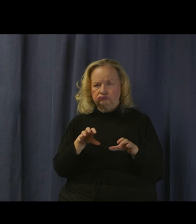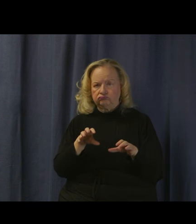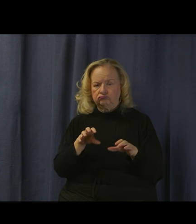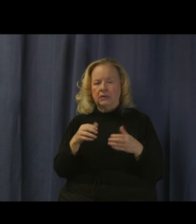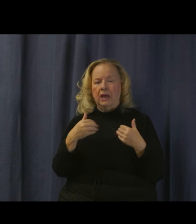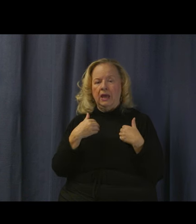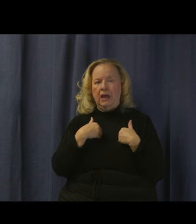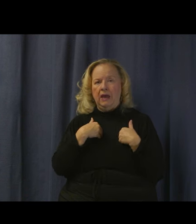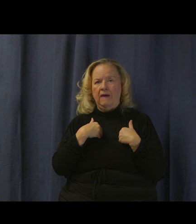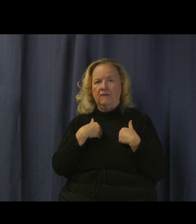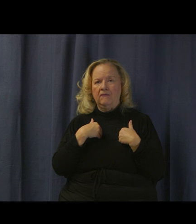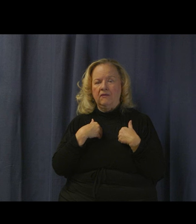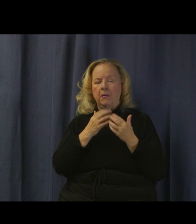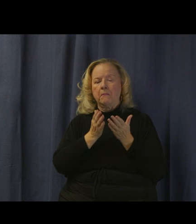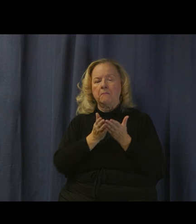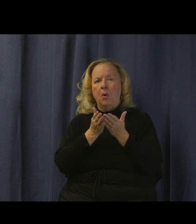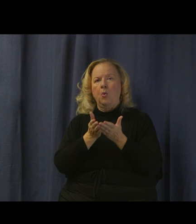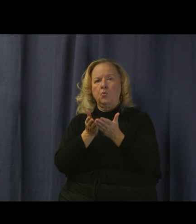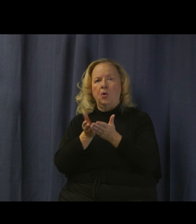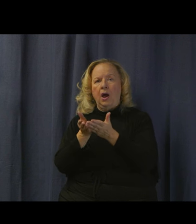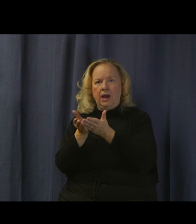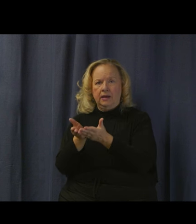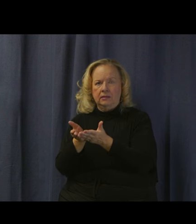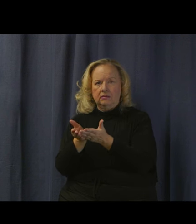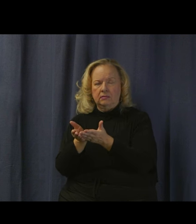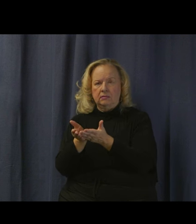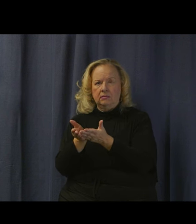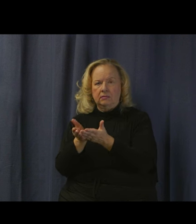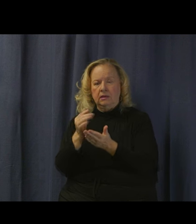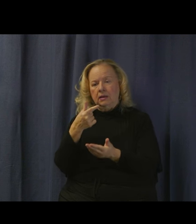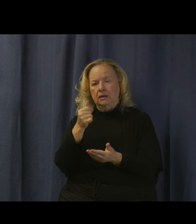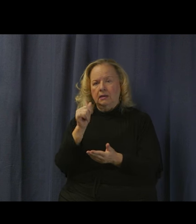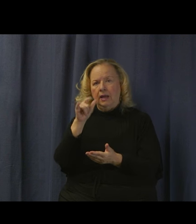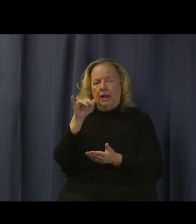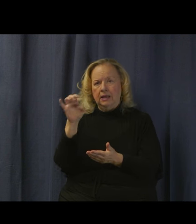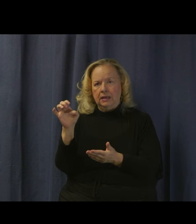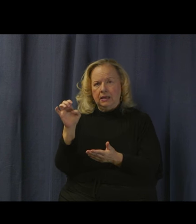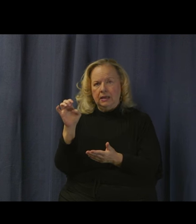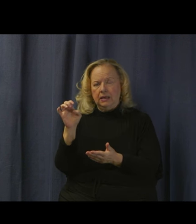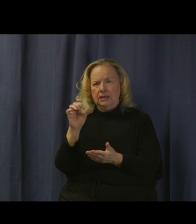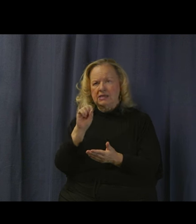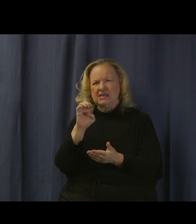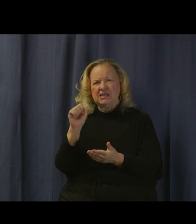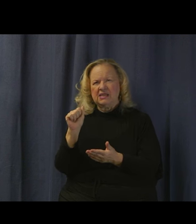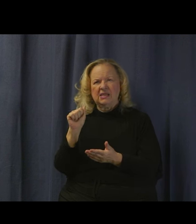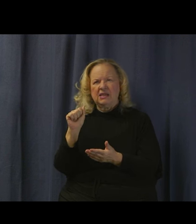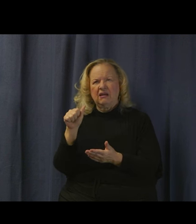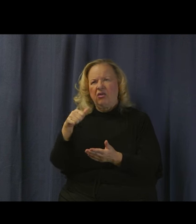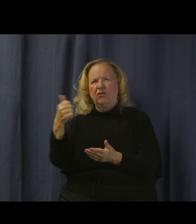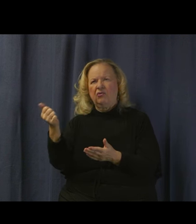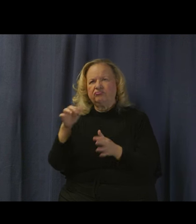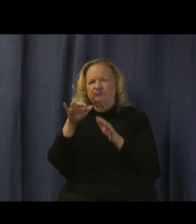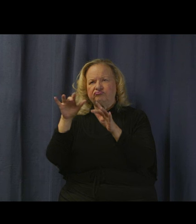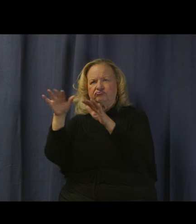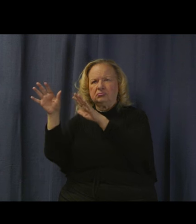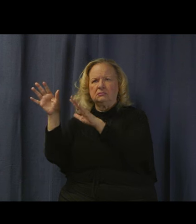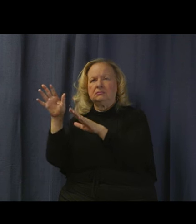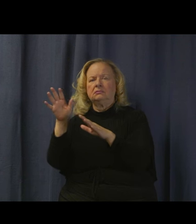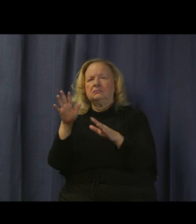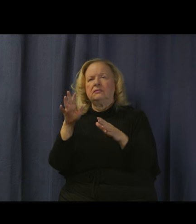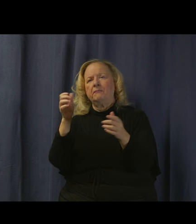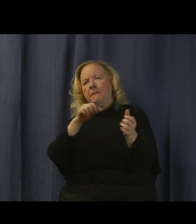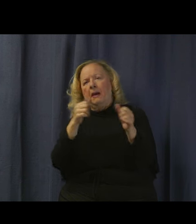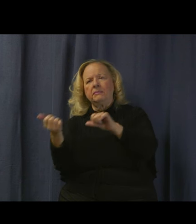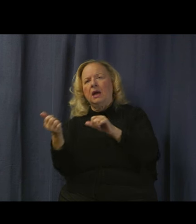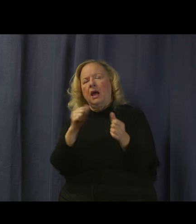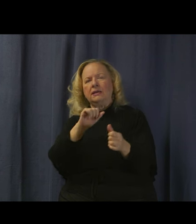ride on the Sea of Galilee. Yeah, so Sita, Mount Arbel, which is over there, we're going to, those that want to be baptized in the Jordan, we're